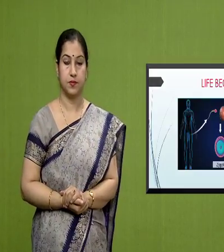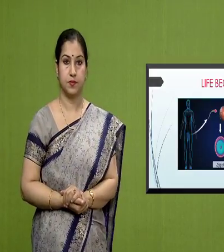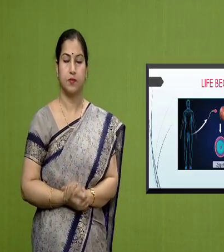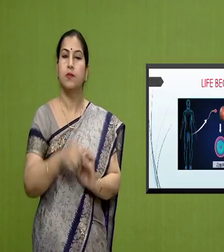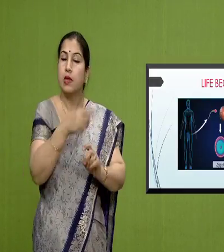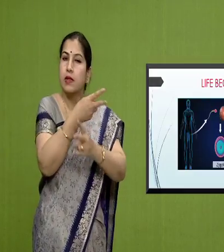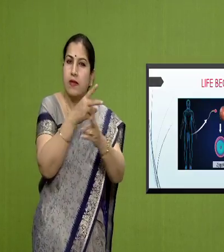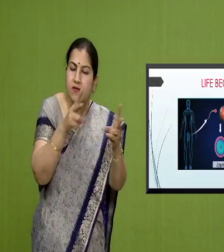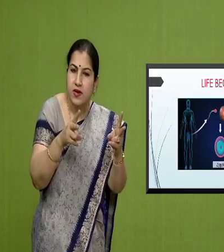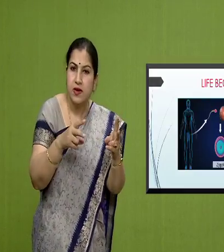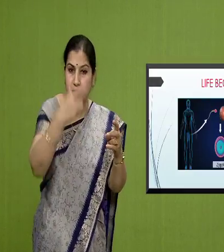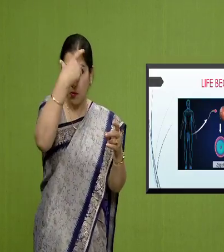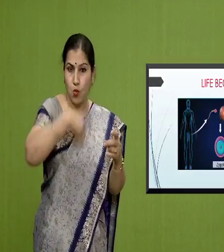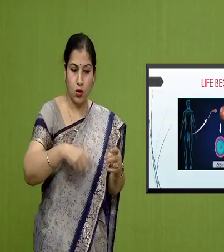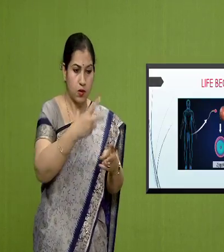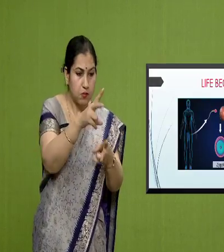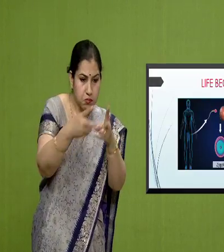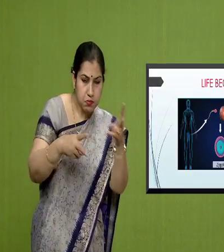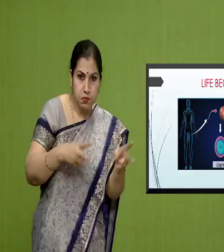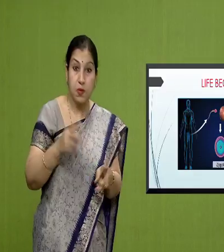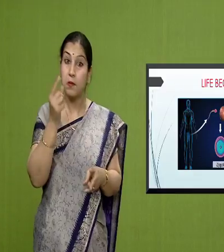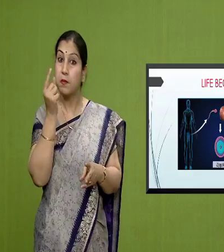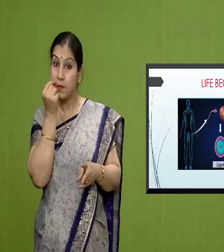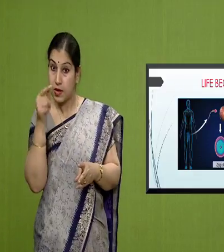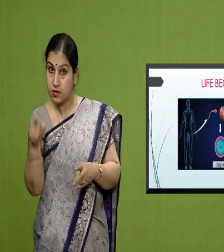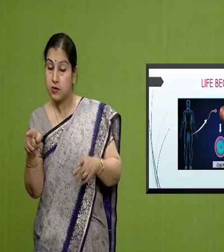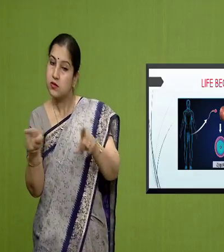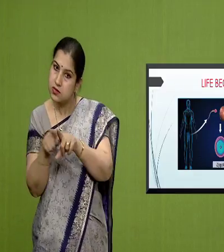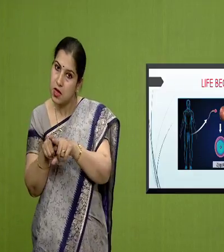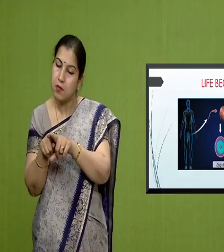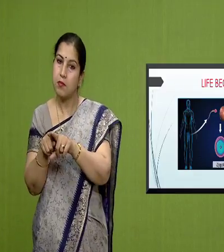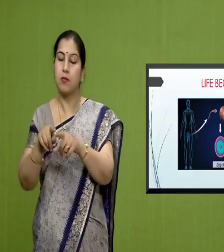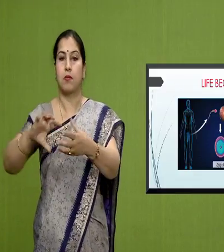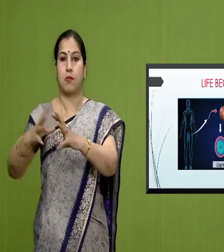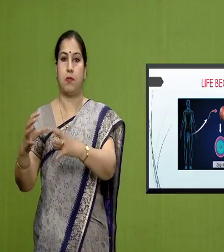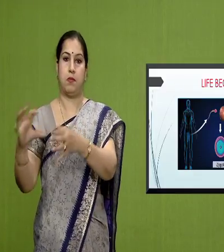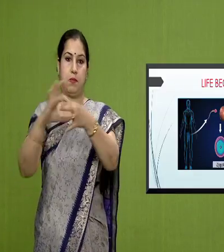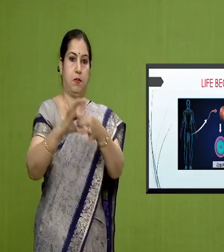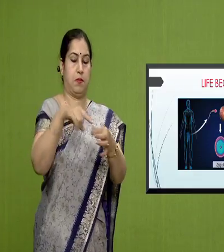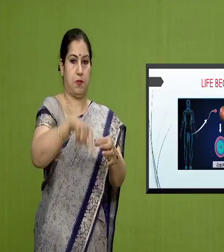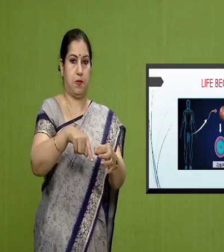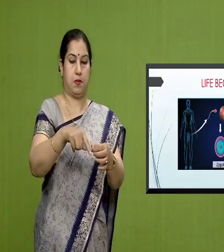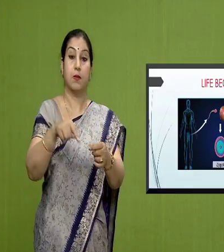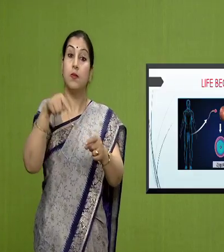Different reproductive organs of men participate in releasing the sperms.